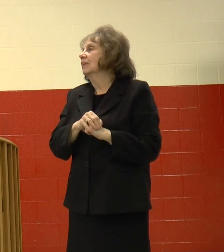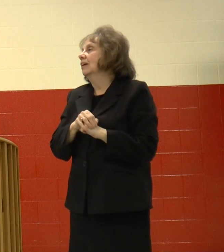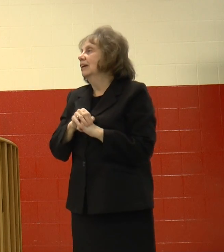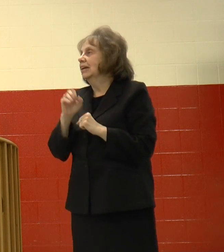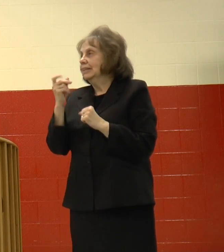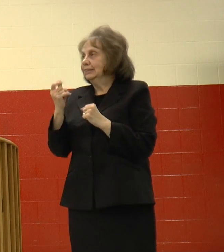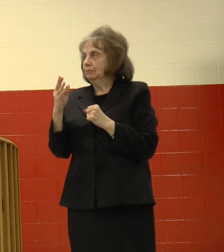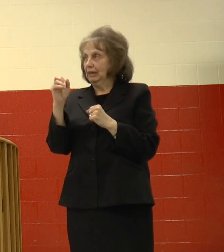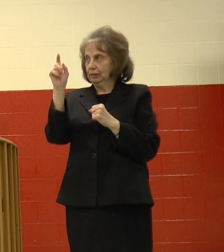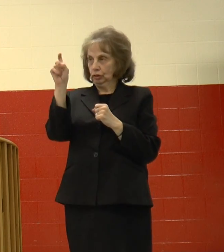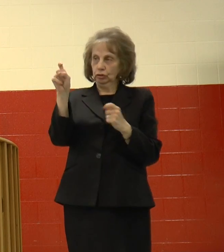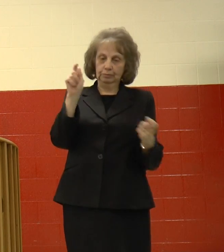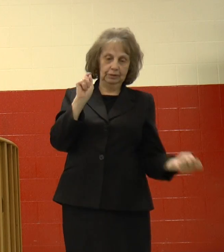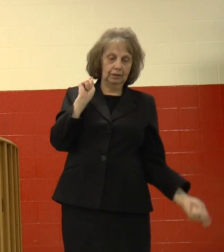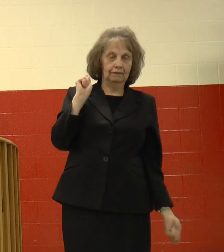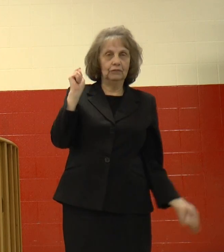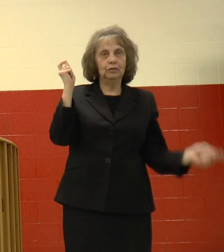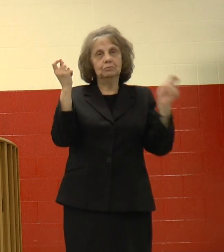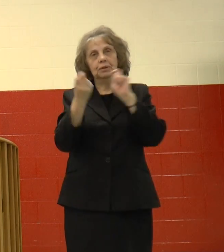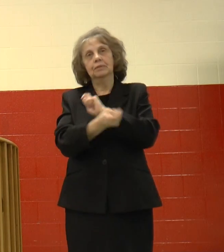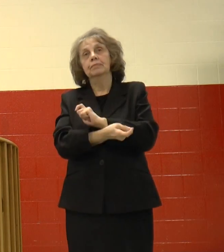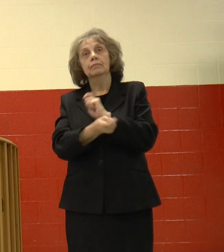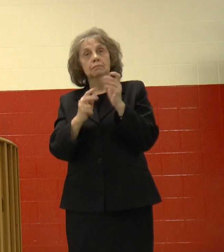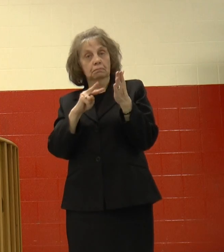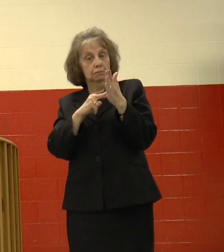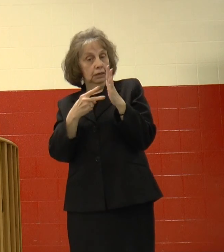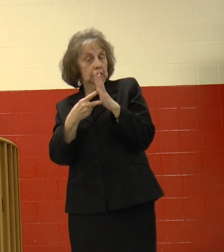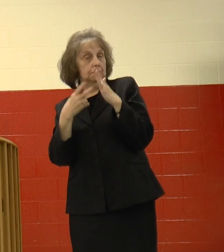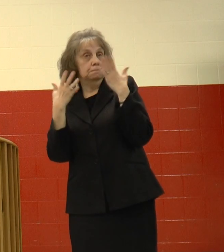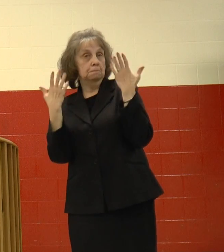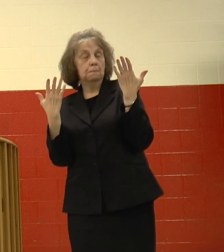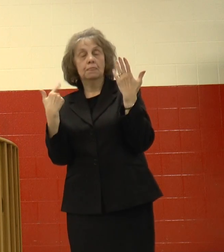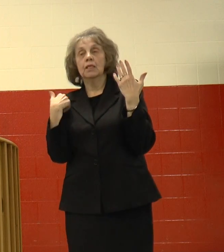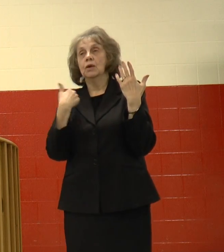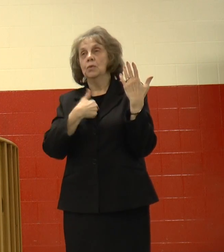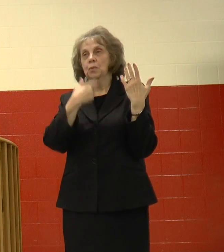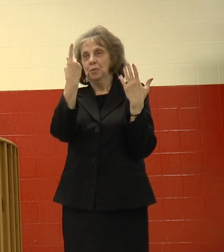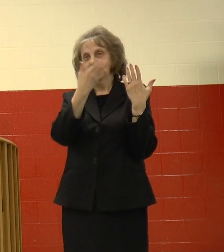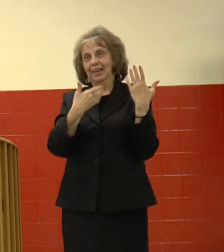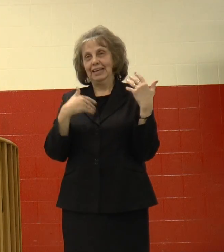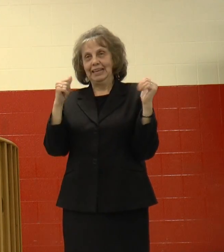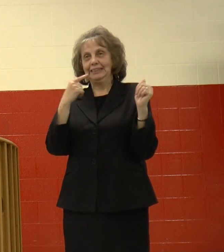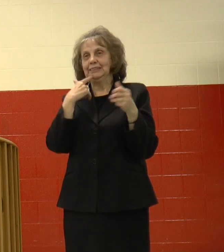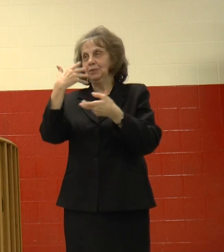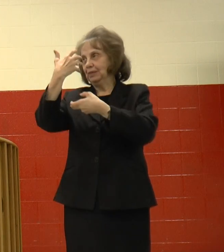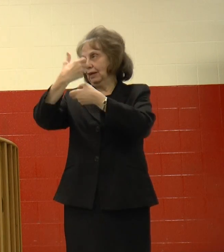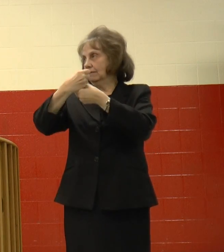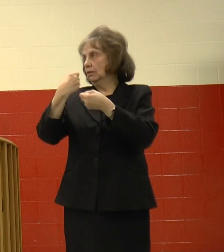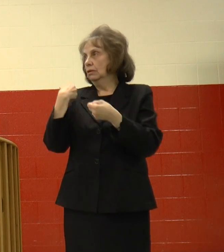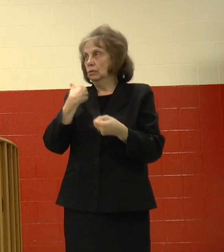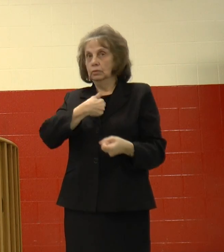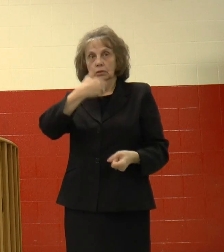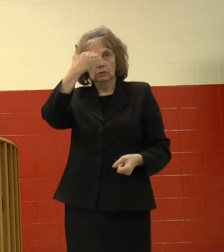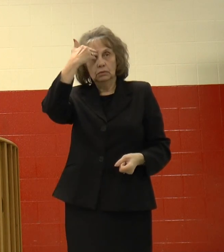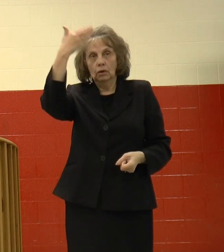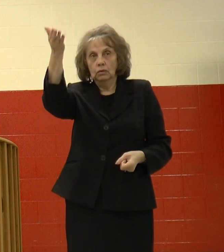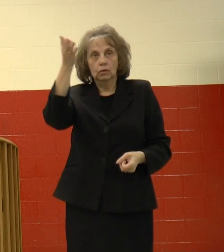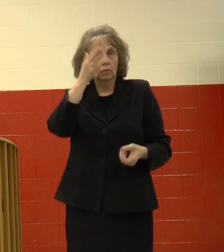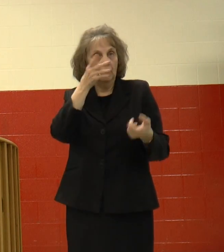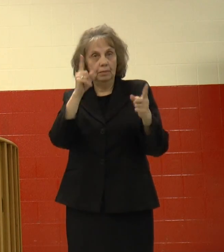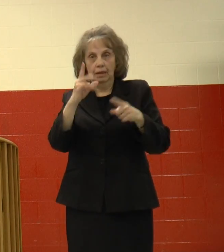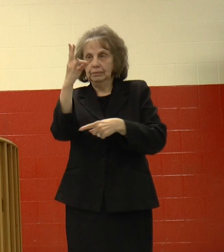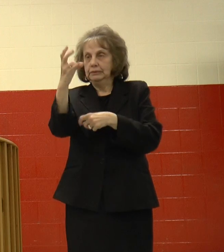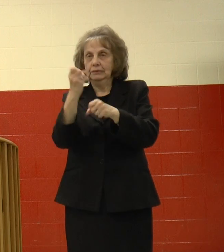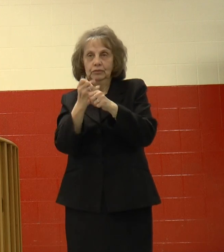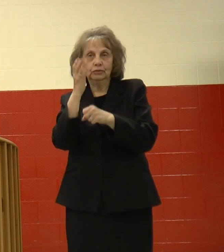Spaces need to be convertible. The one thing that we can tell, the one thing that I can say with confidence is we don't know what will happen 7 years from